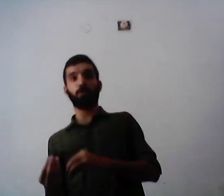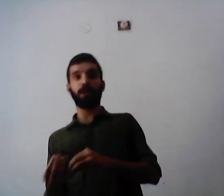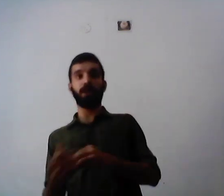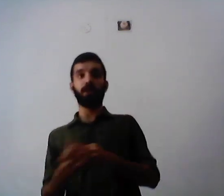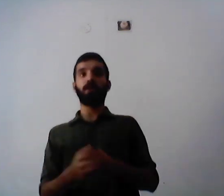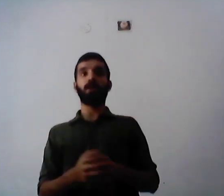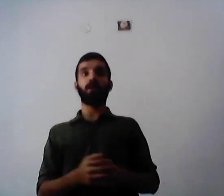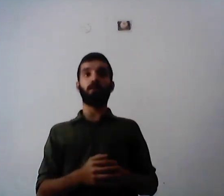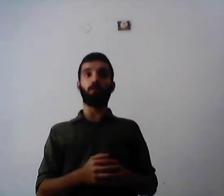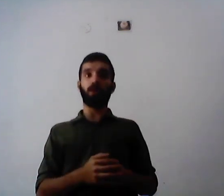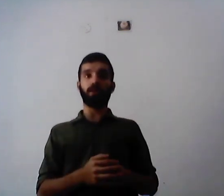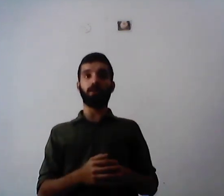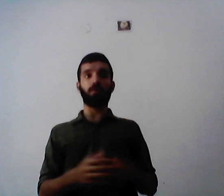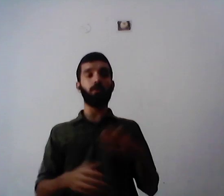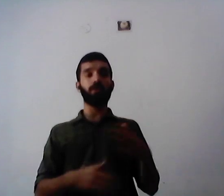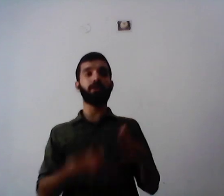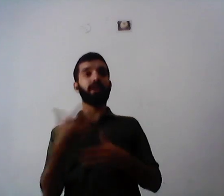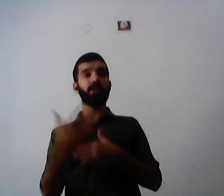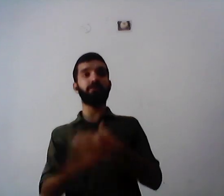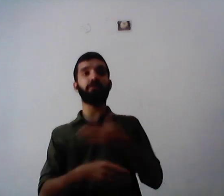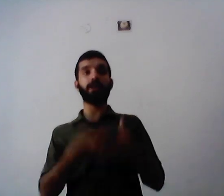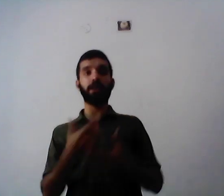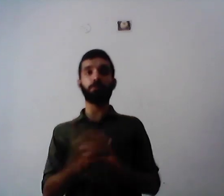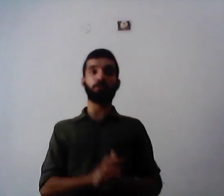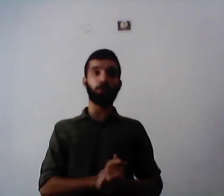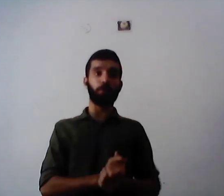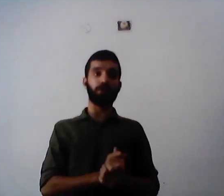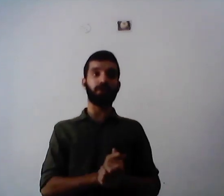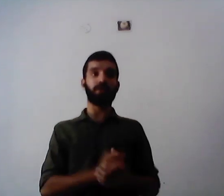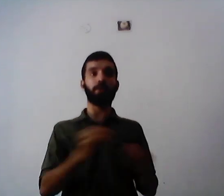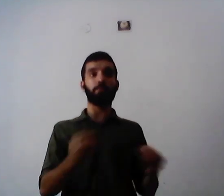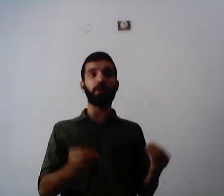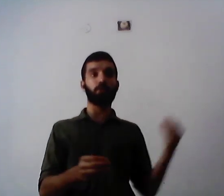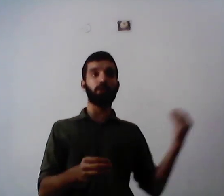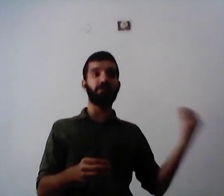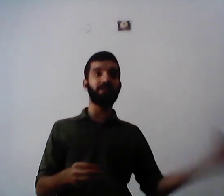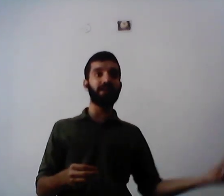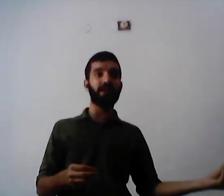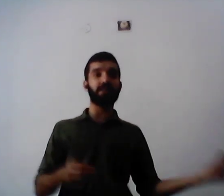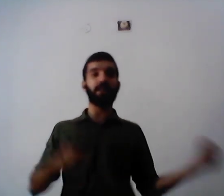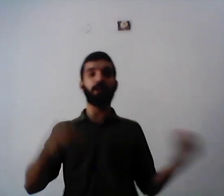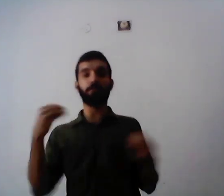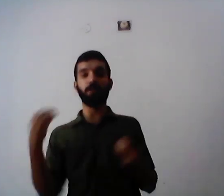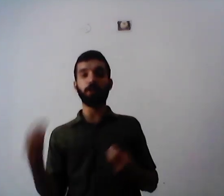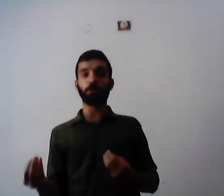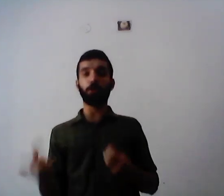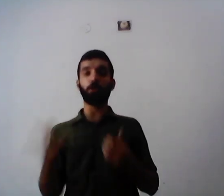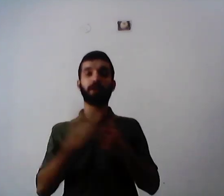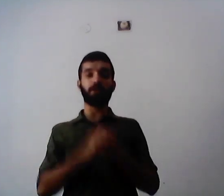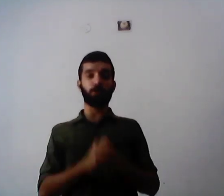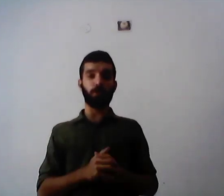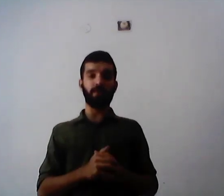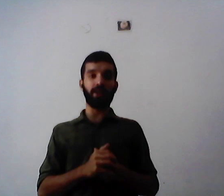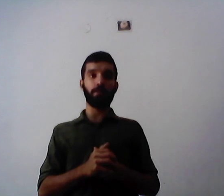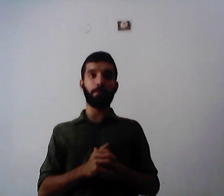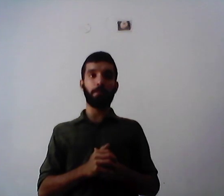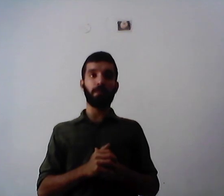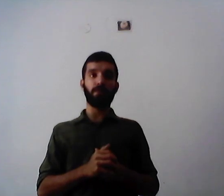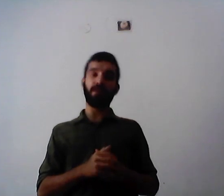in water. All these like different types of solutions, like based on the physical state of solute and solvent. We have